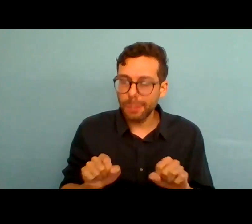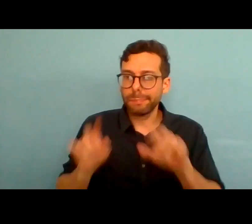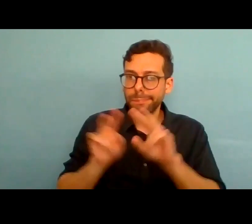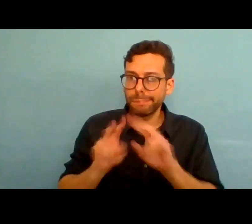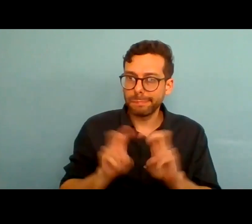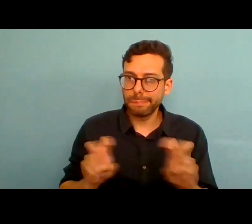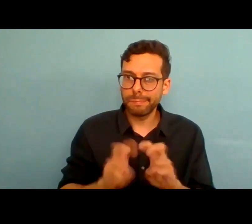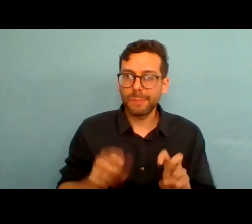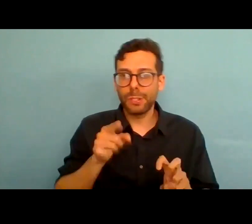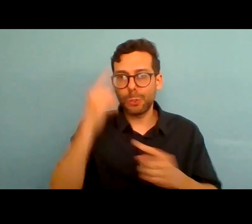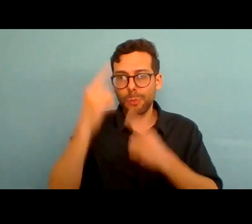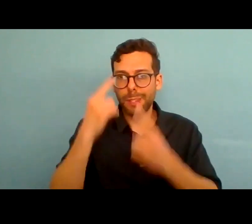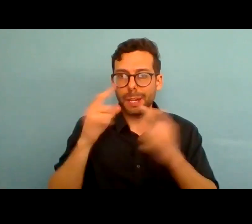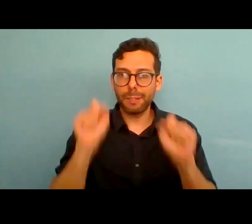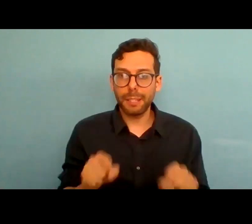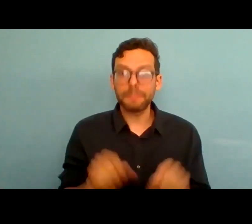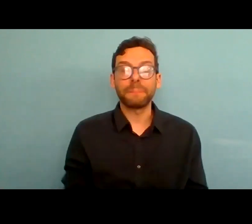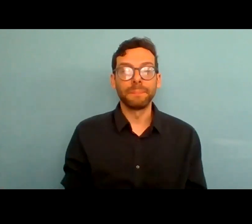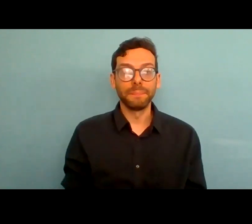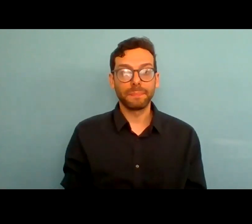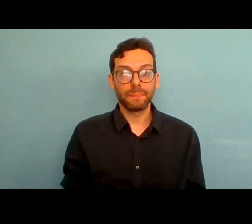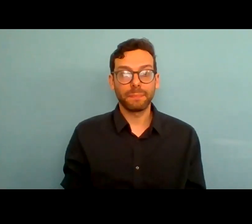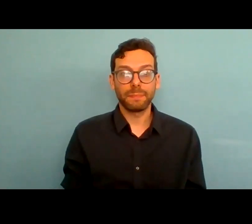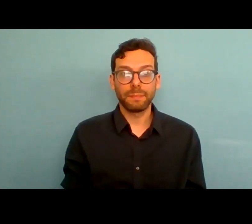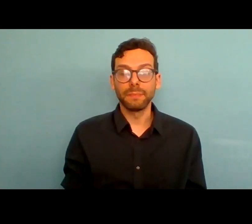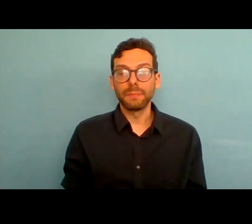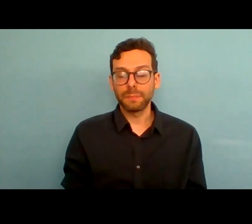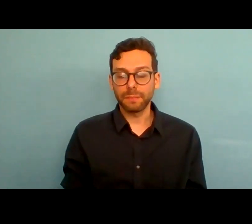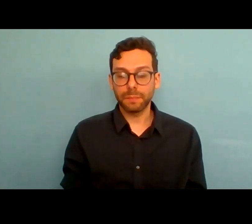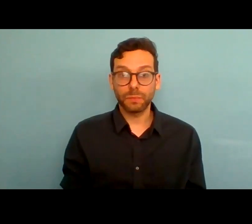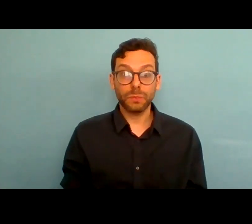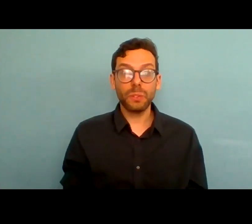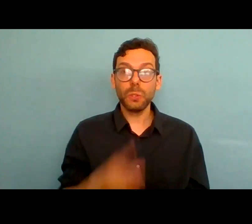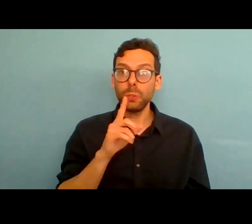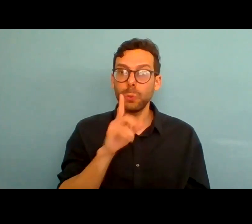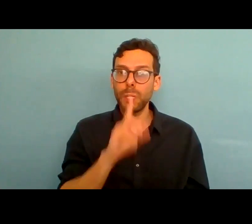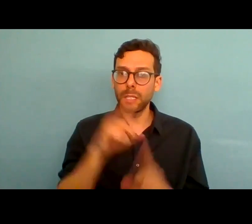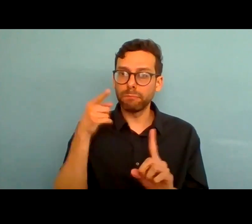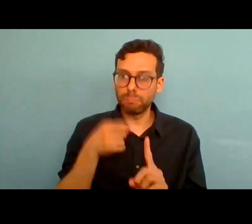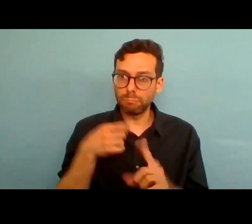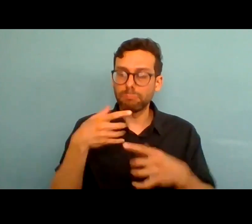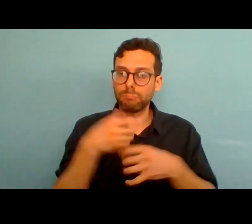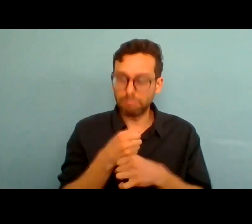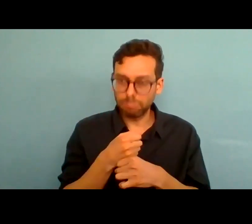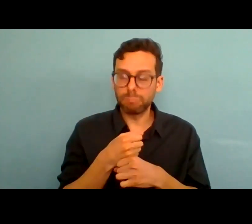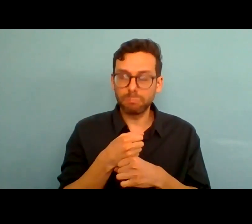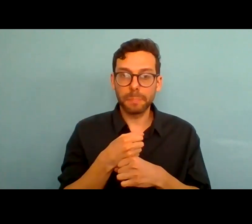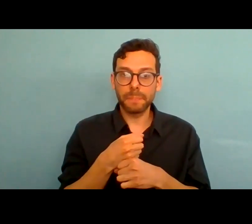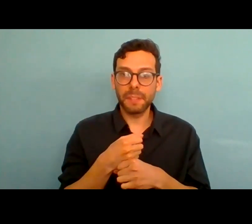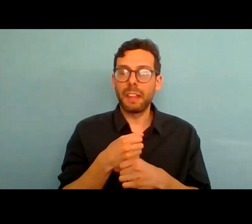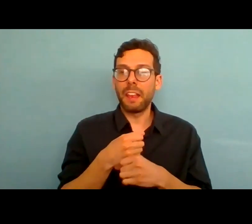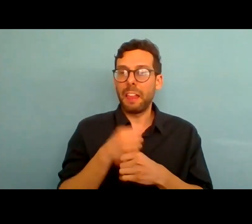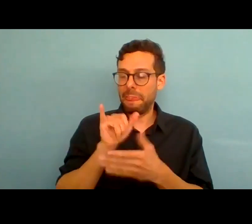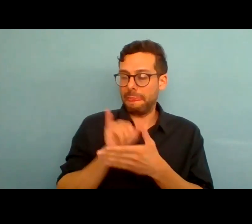about. So that in an essence is how I would